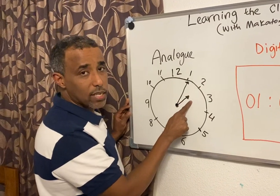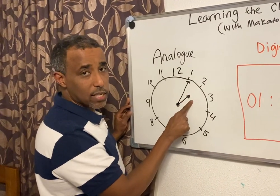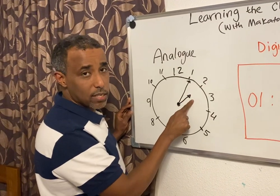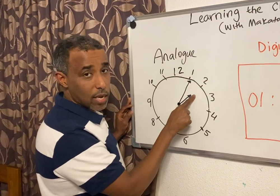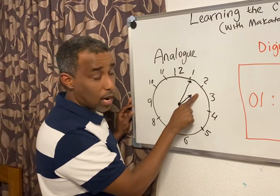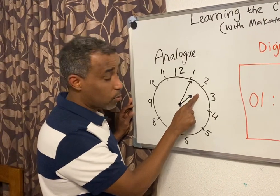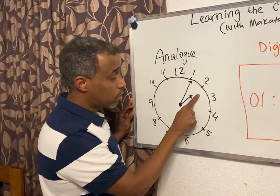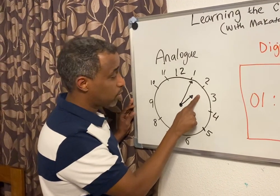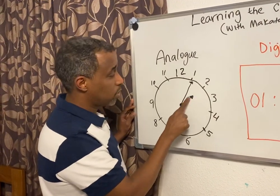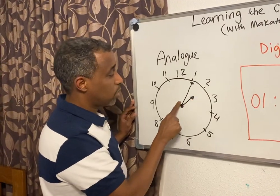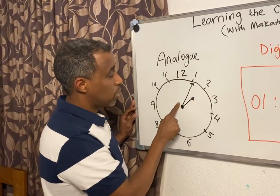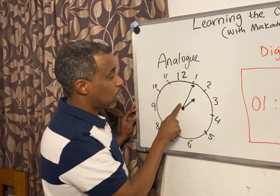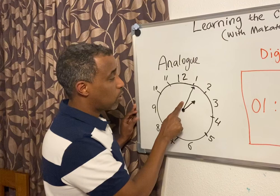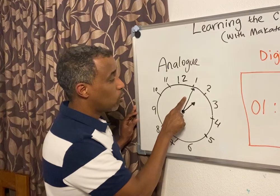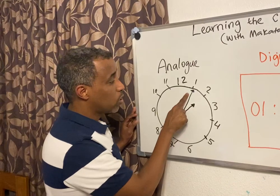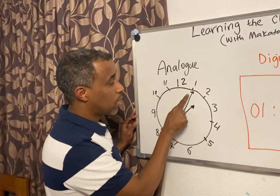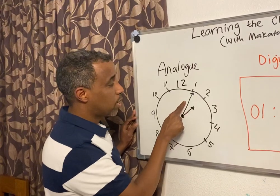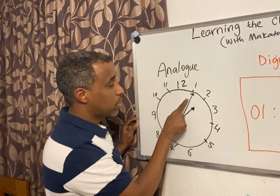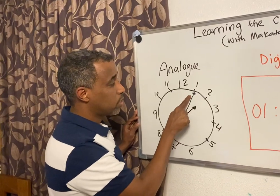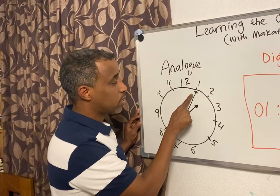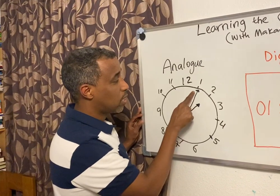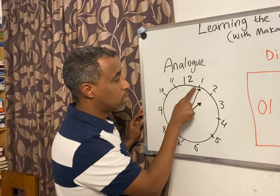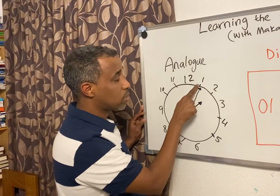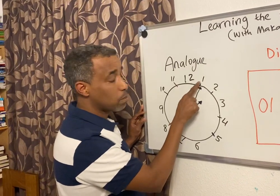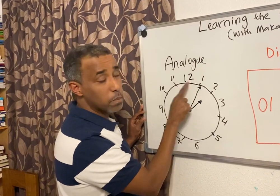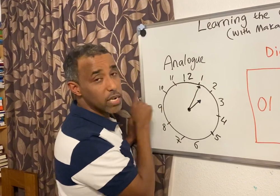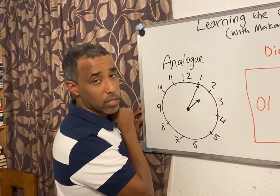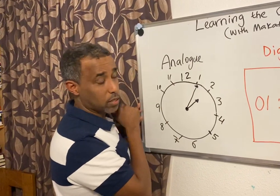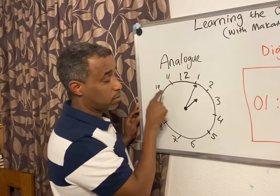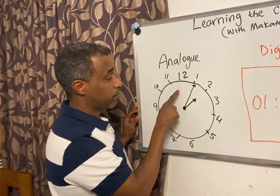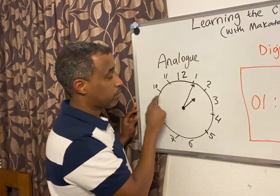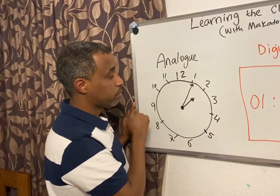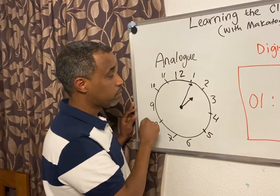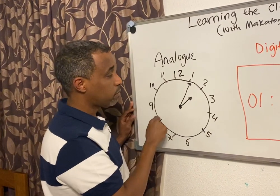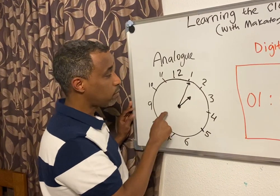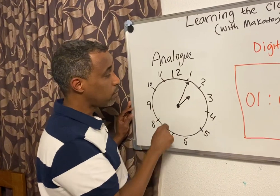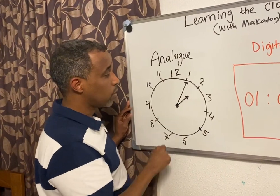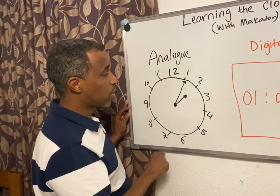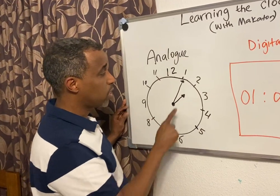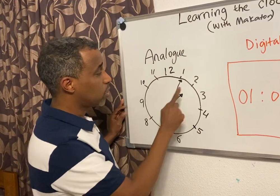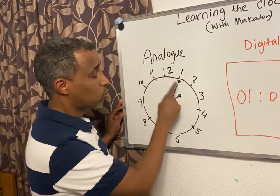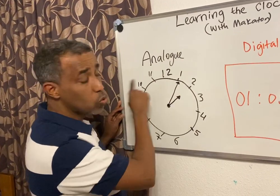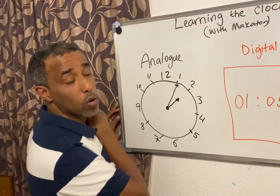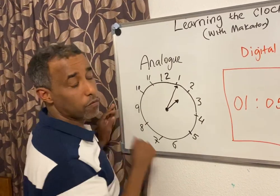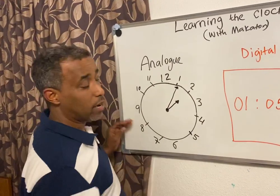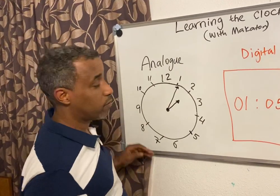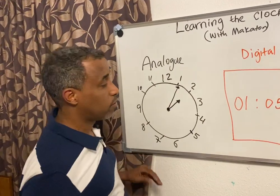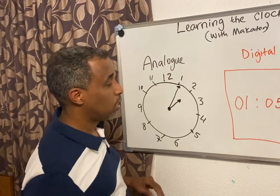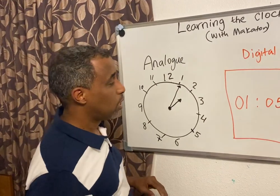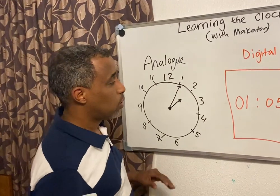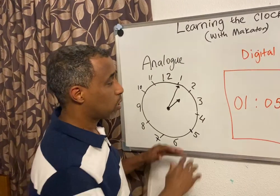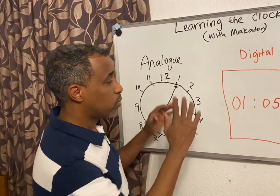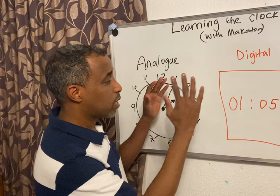us hour, and long hand tells us minutes. Okay, it's 2:05. Okay, when it comes